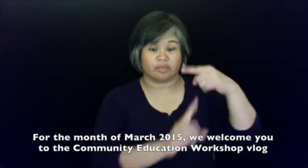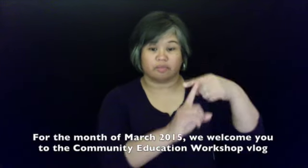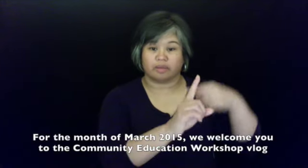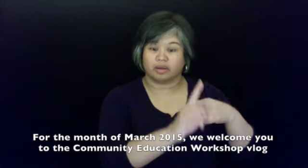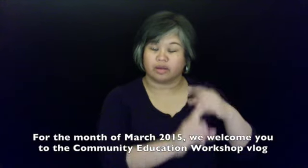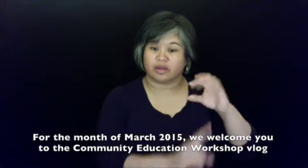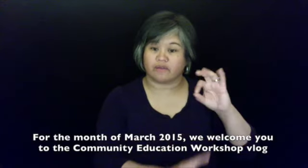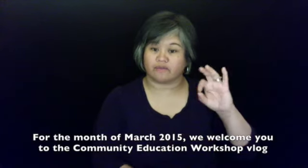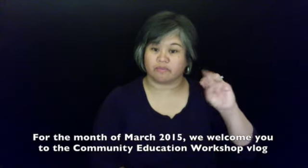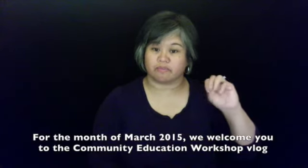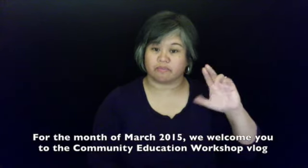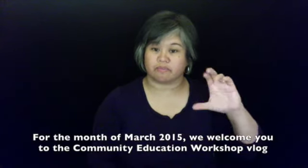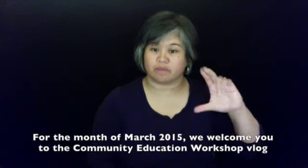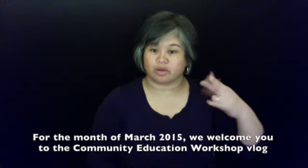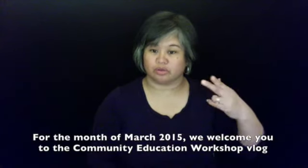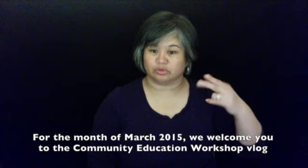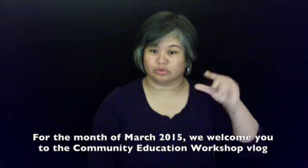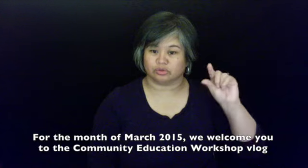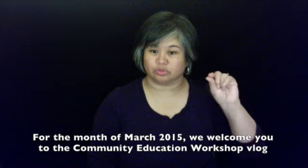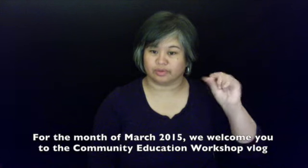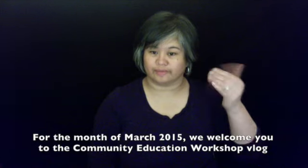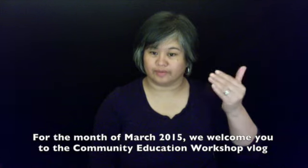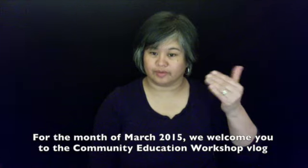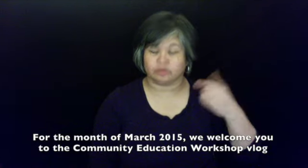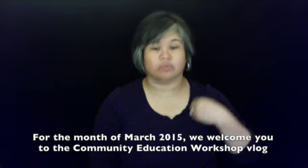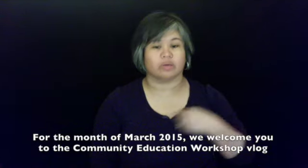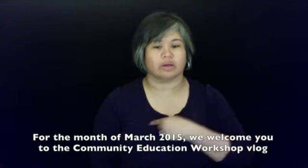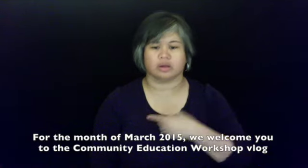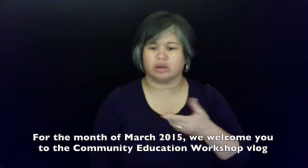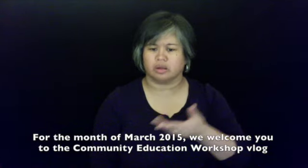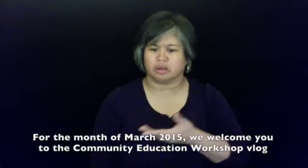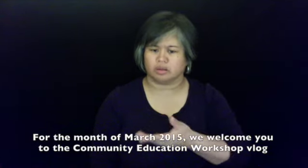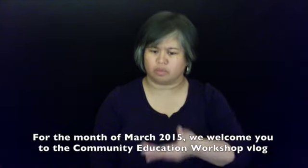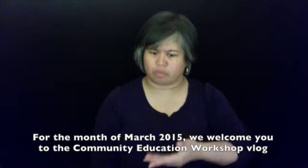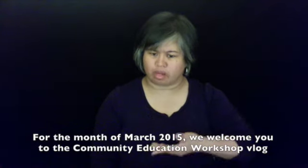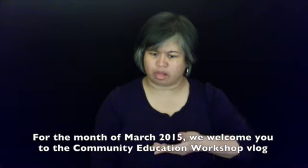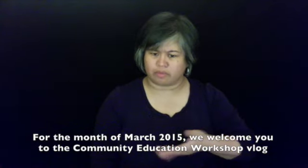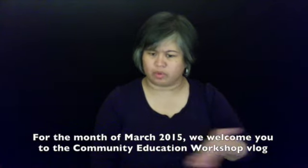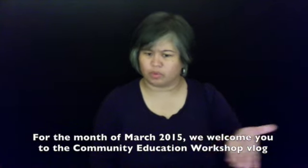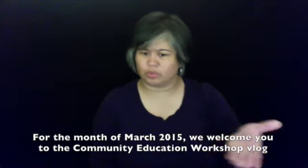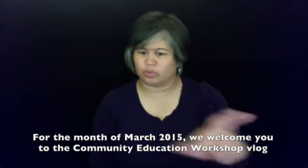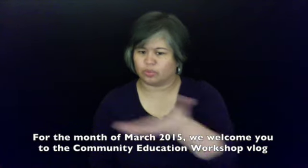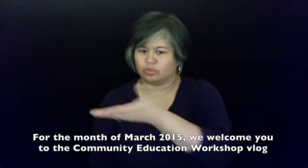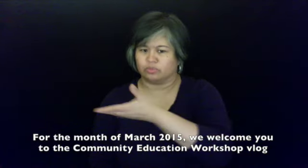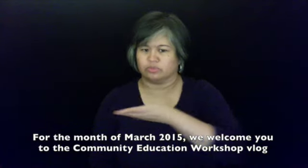For the month of March 2015, we welcome you to the Community Education Workshop vlog